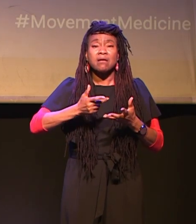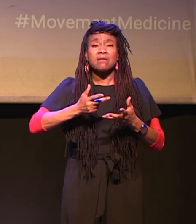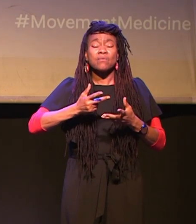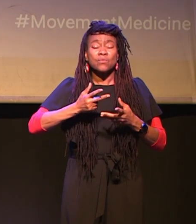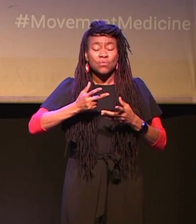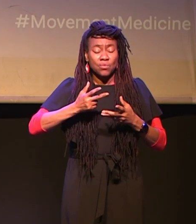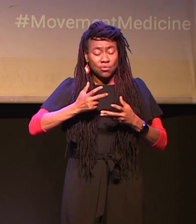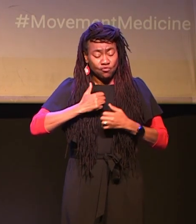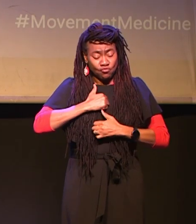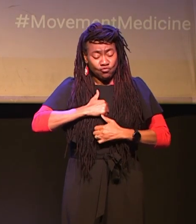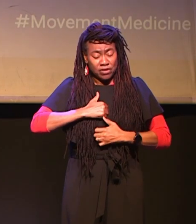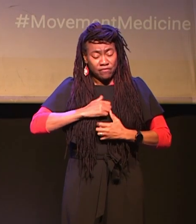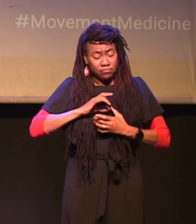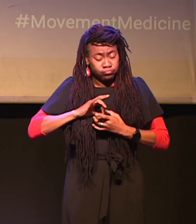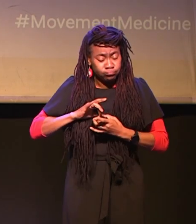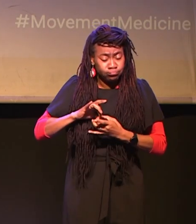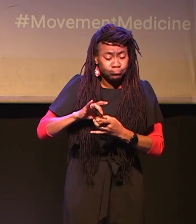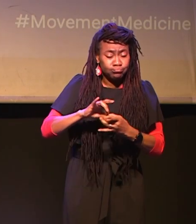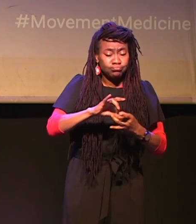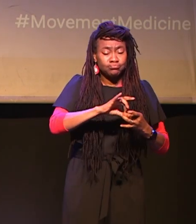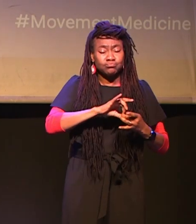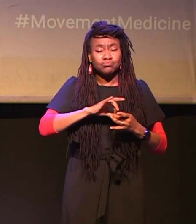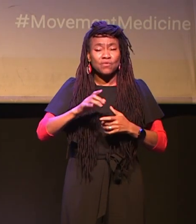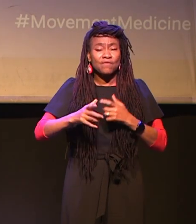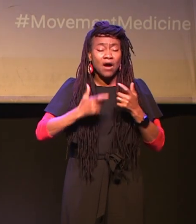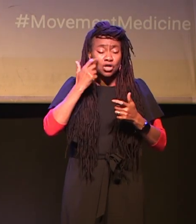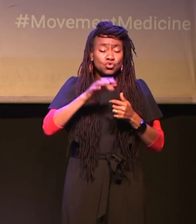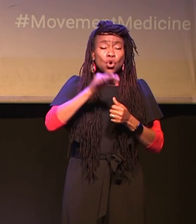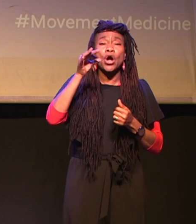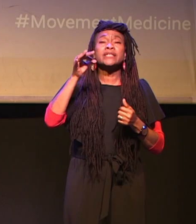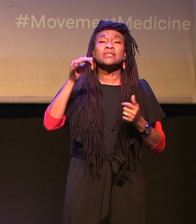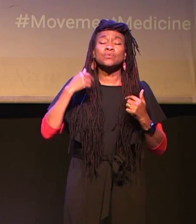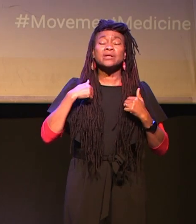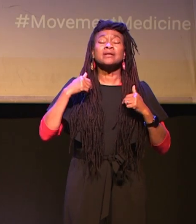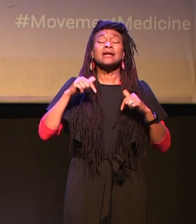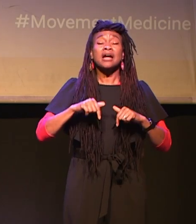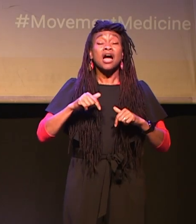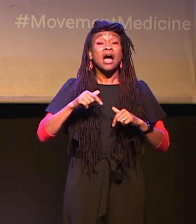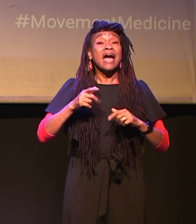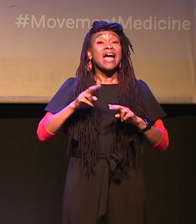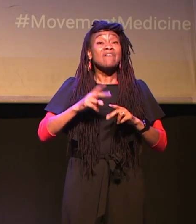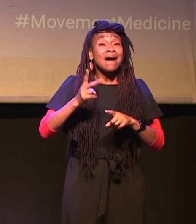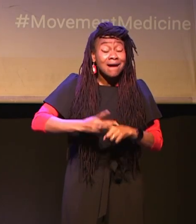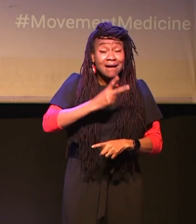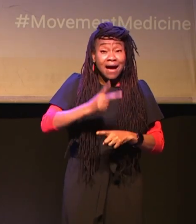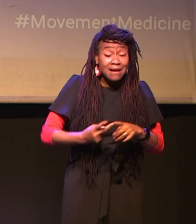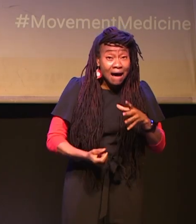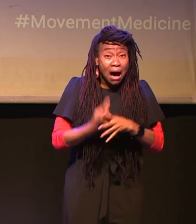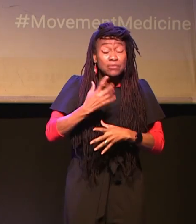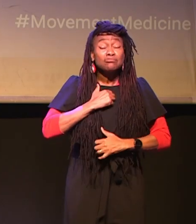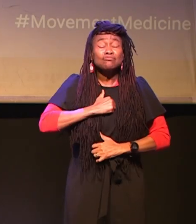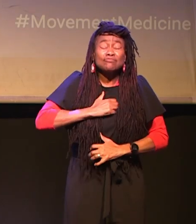to once again find choice, be present. And even if it visits us again, we know that we have created a place for